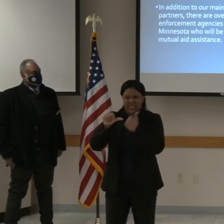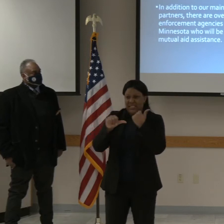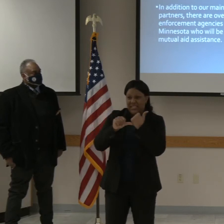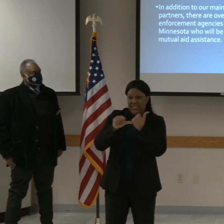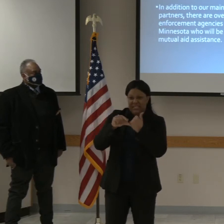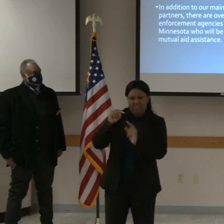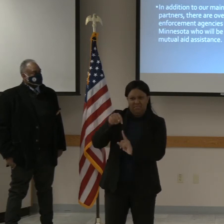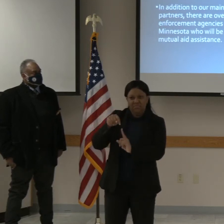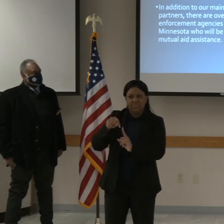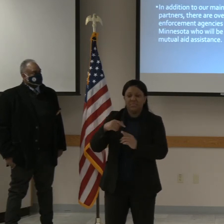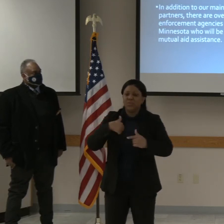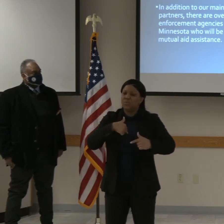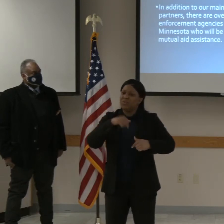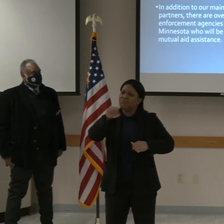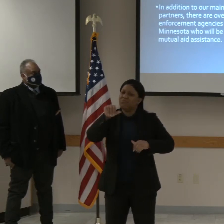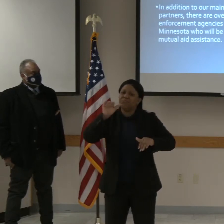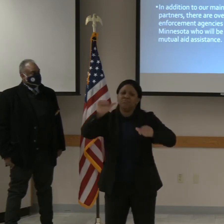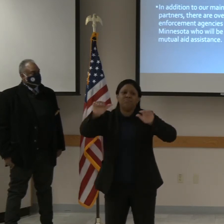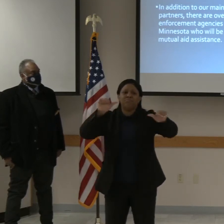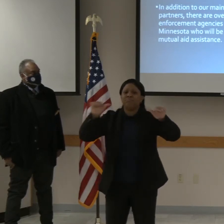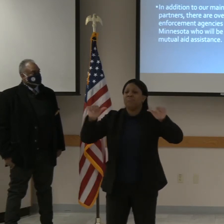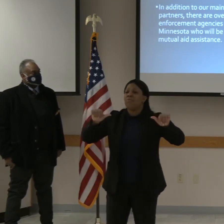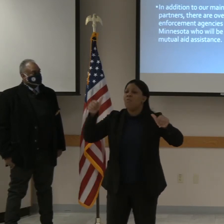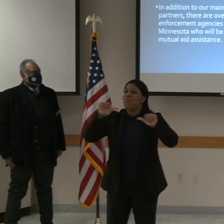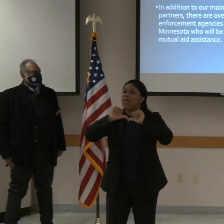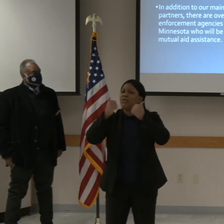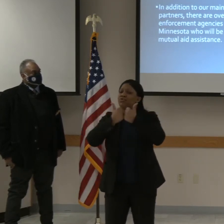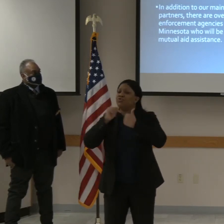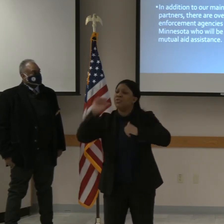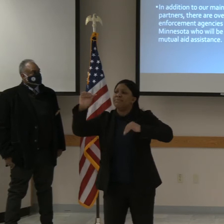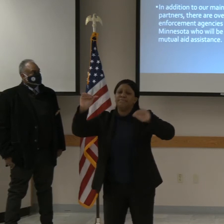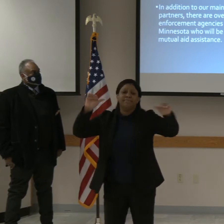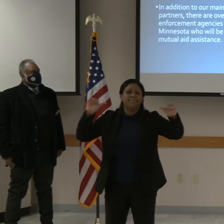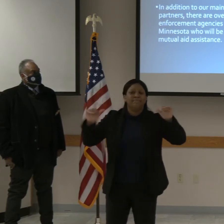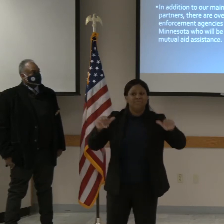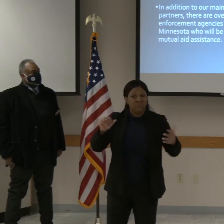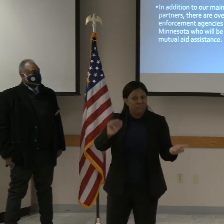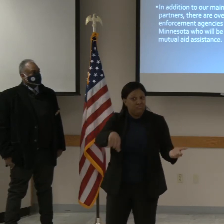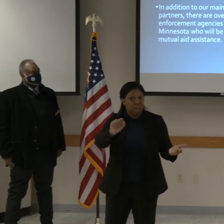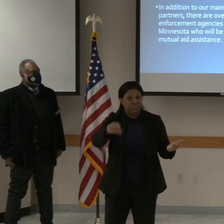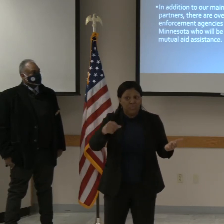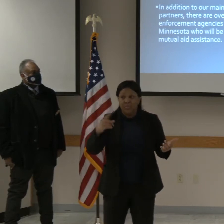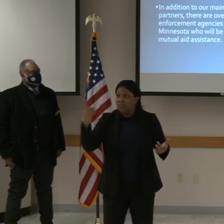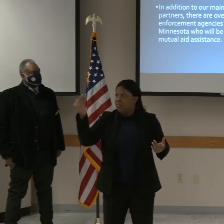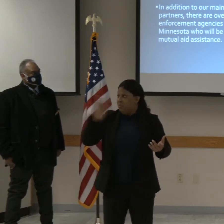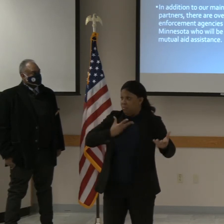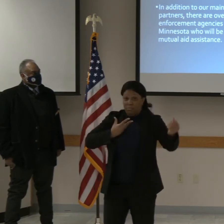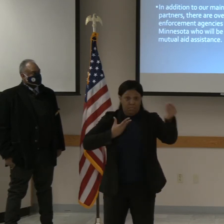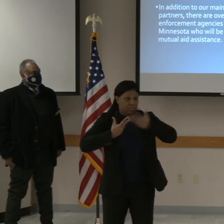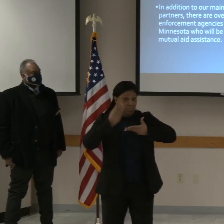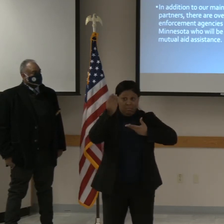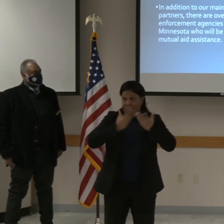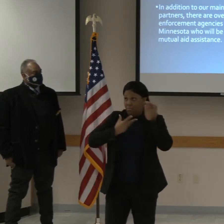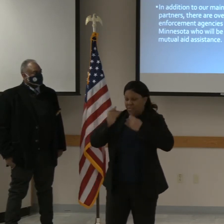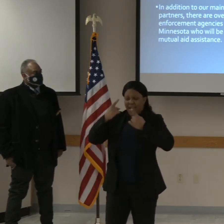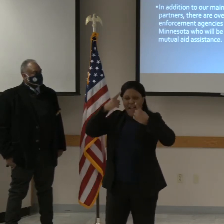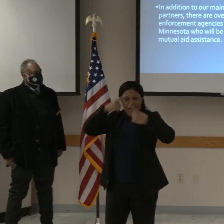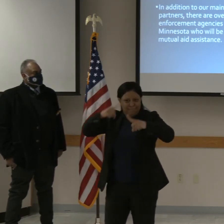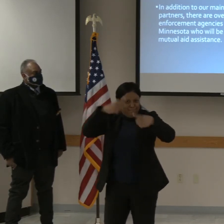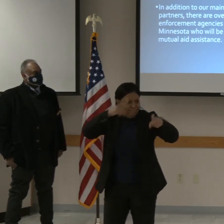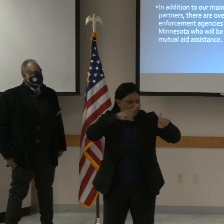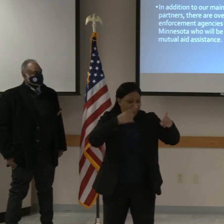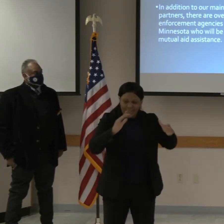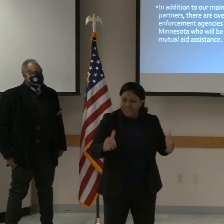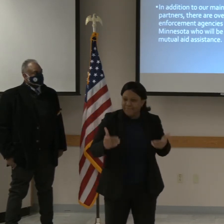agencies across Minnesota, and those responses have not gone unheard. And the coordinating team, specifically in Minneapolis with the Hennepin